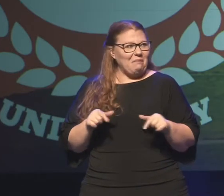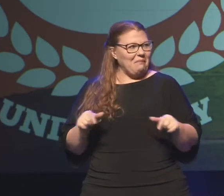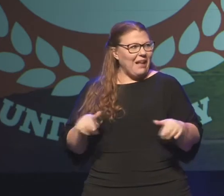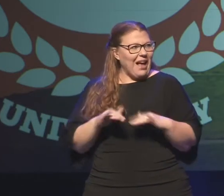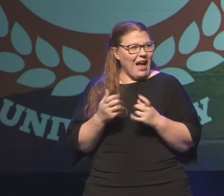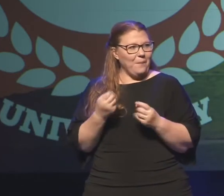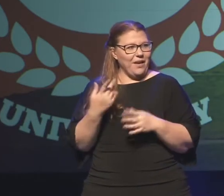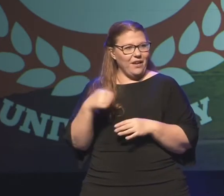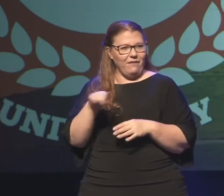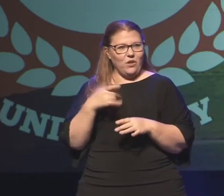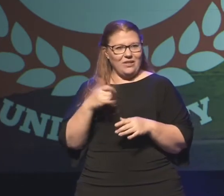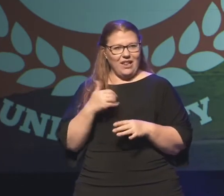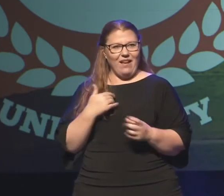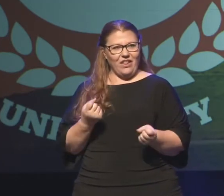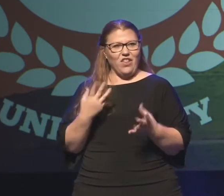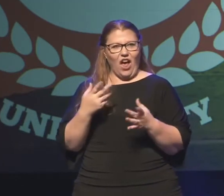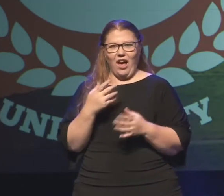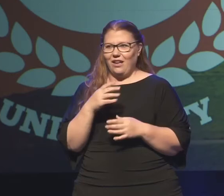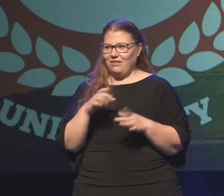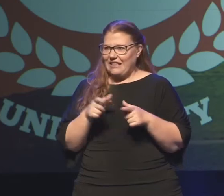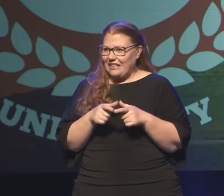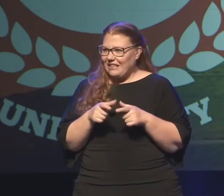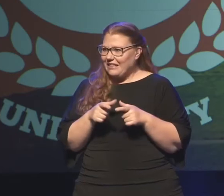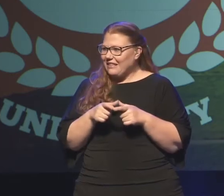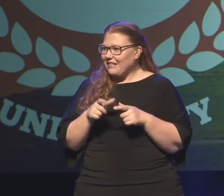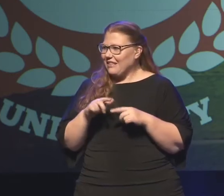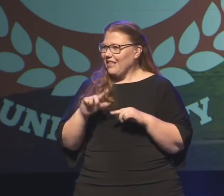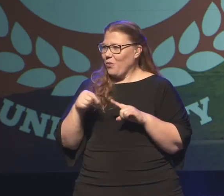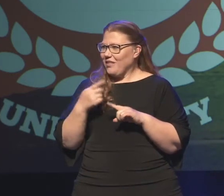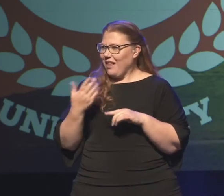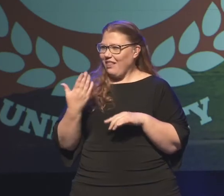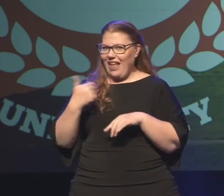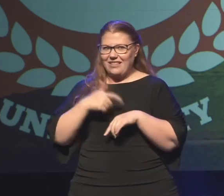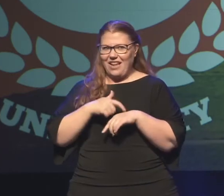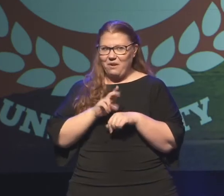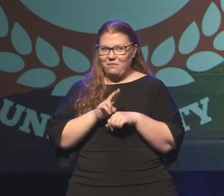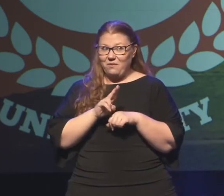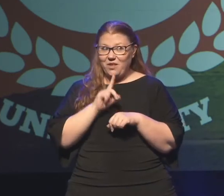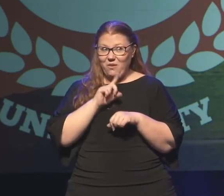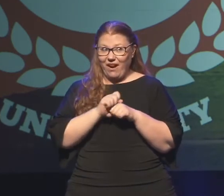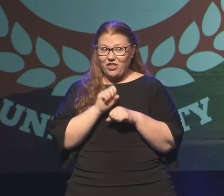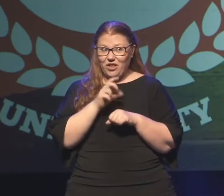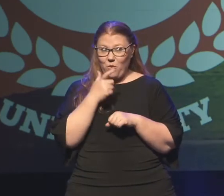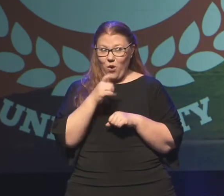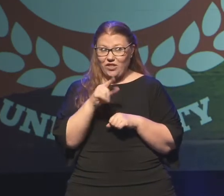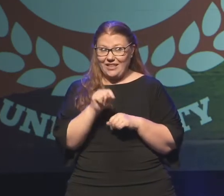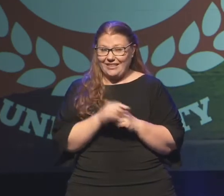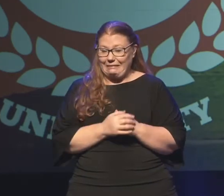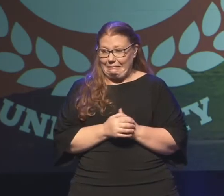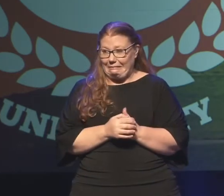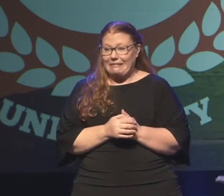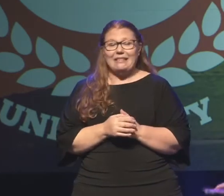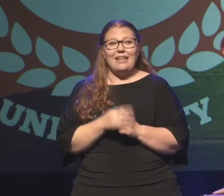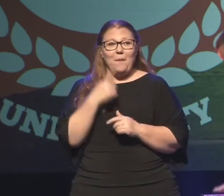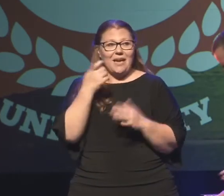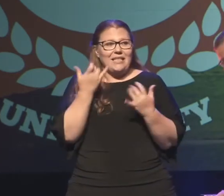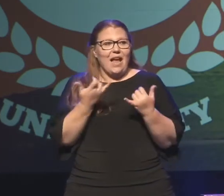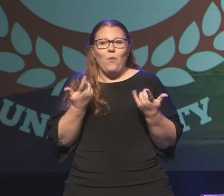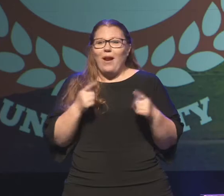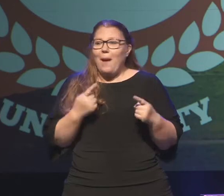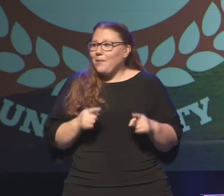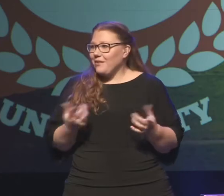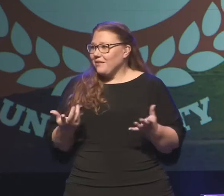many of you still have tons of these? When was the last time you actually watched one? Yeah, because now what